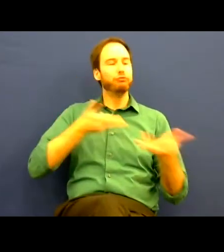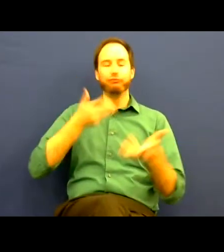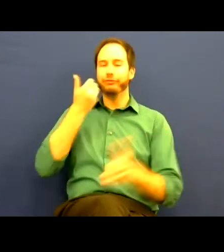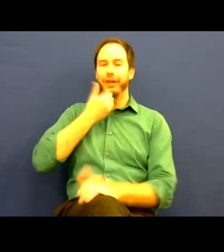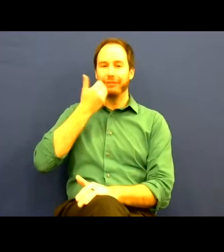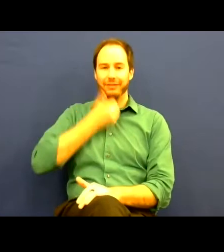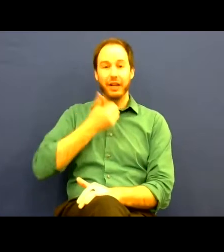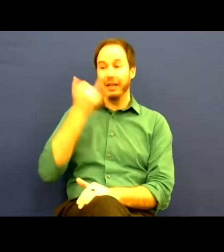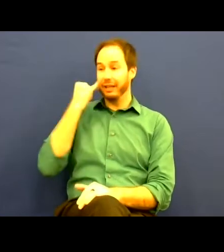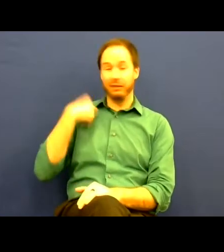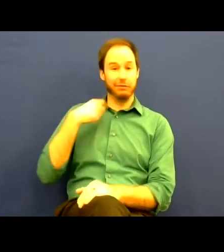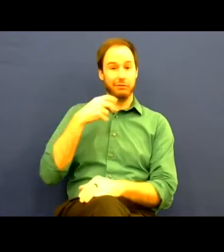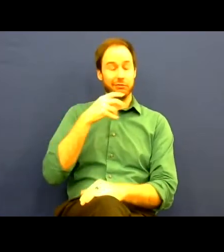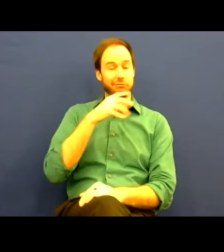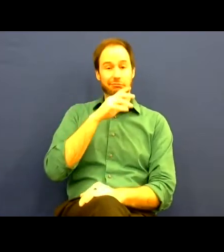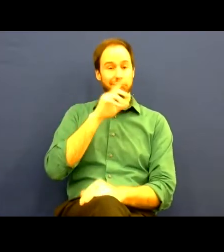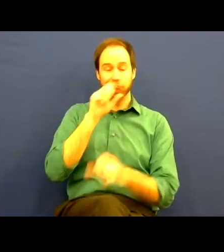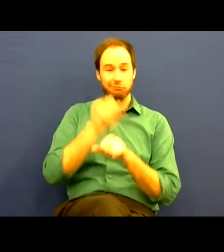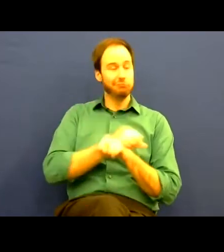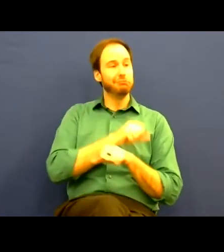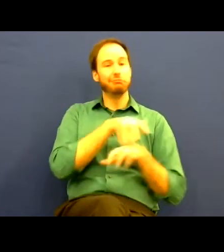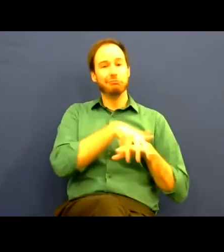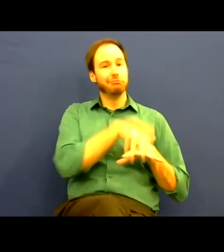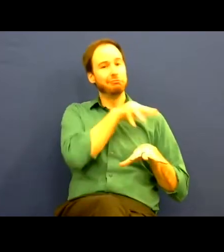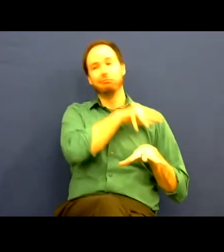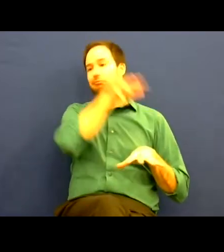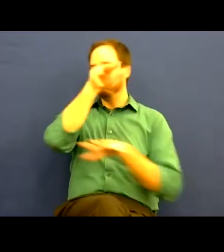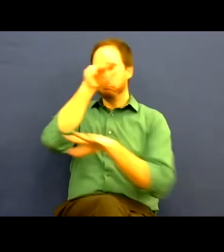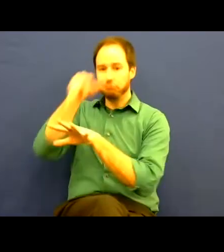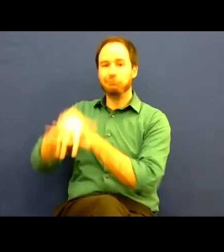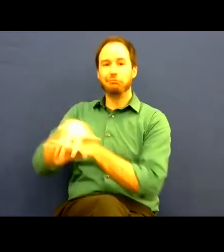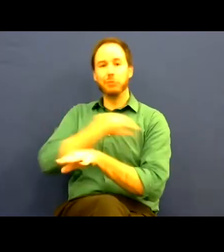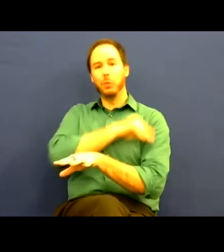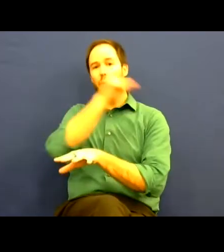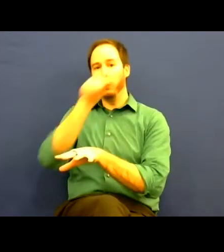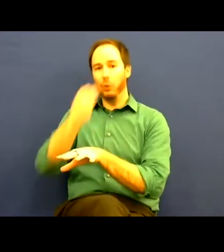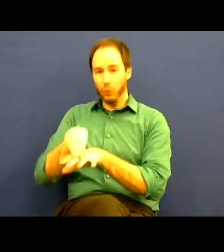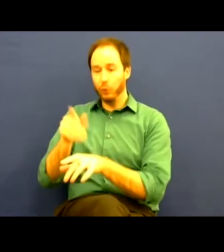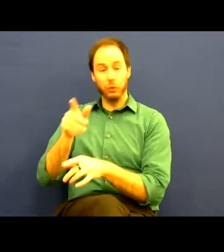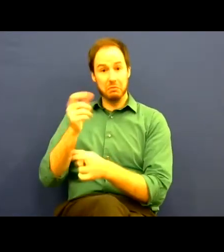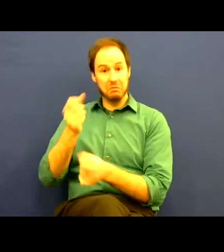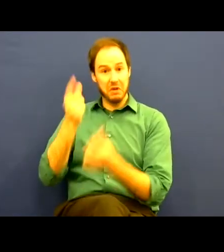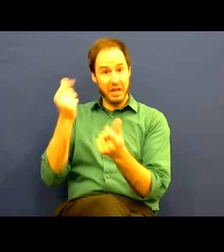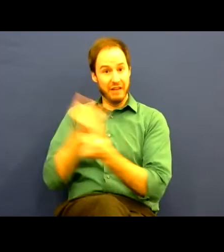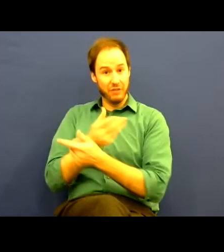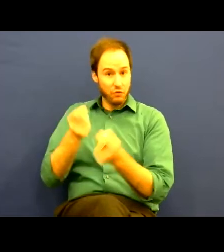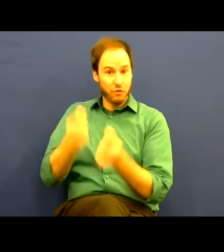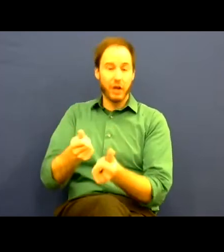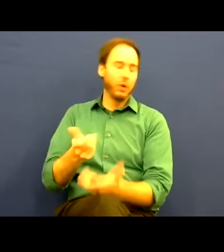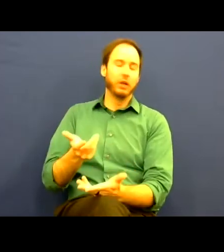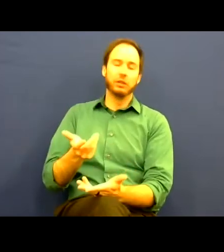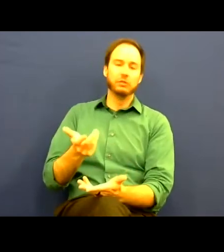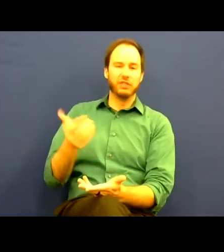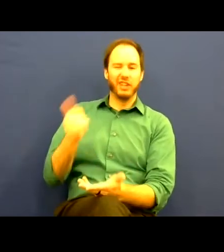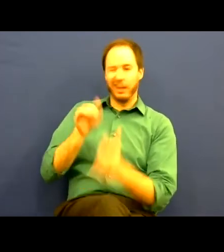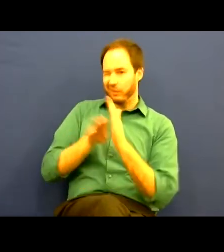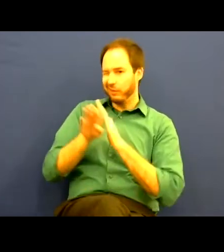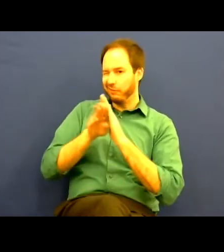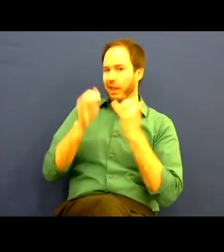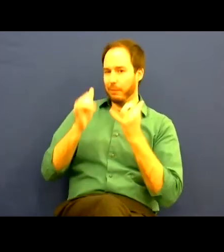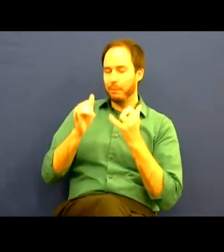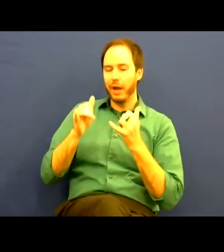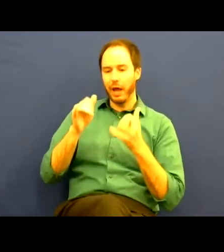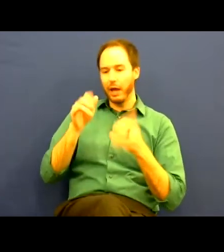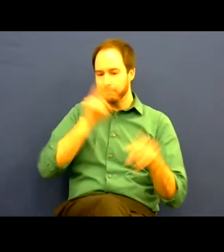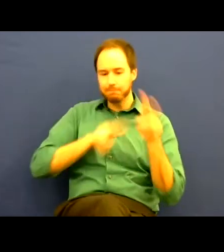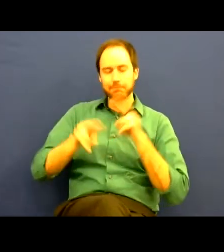happen. Someone's transplanted here from a very different culture. They may not understand all that. So, and they're working on